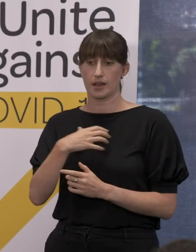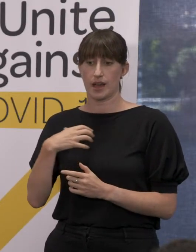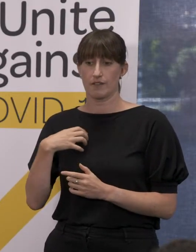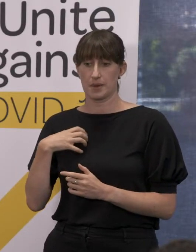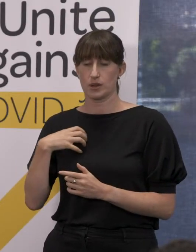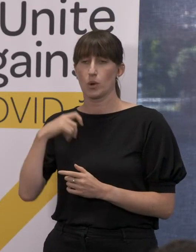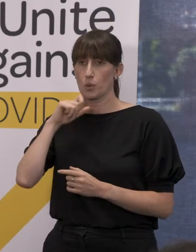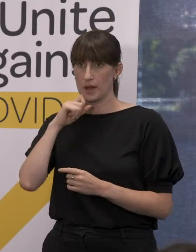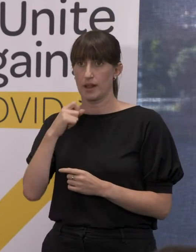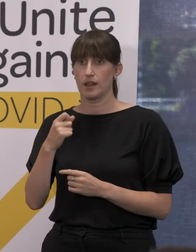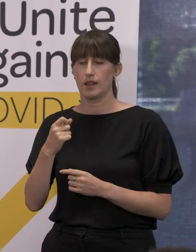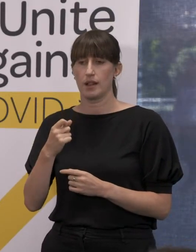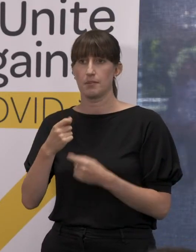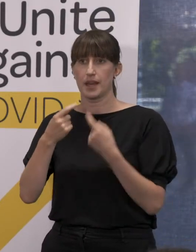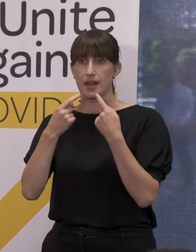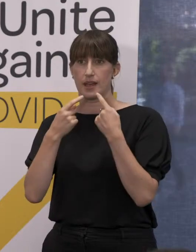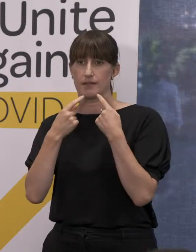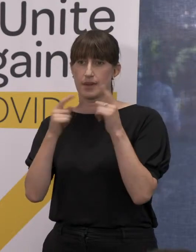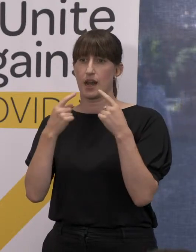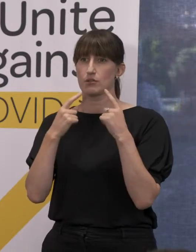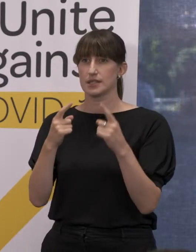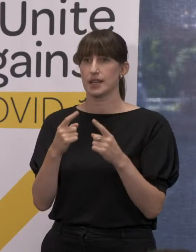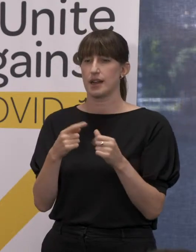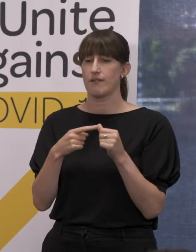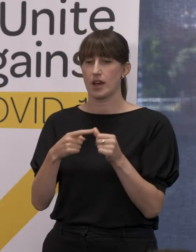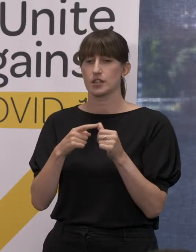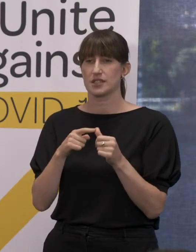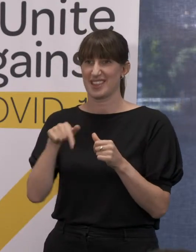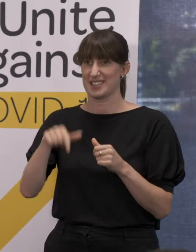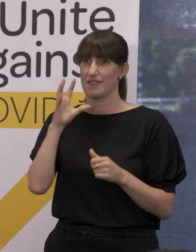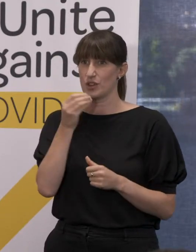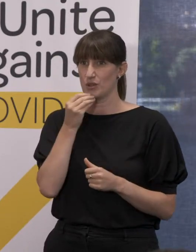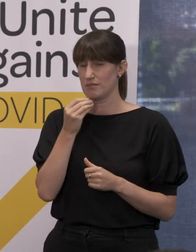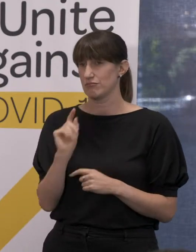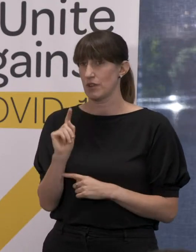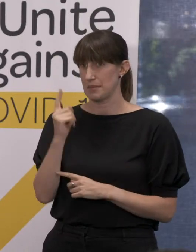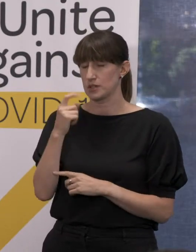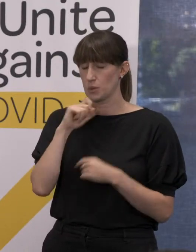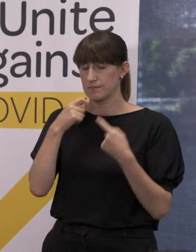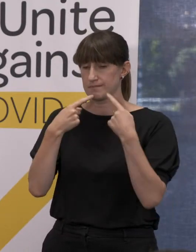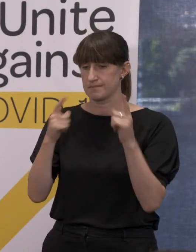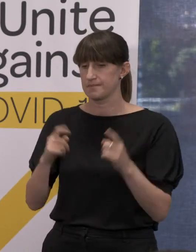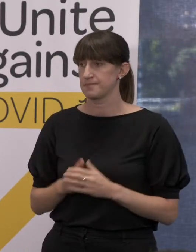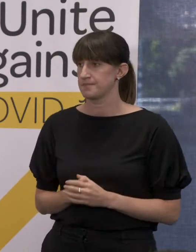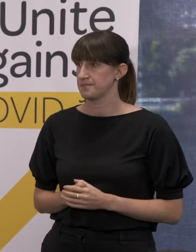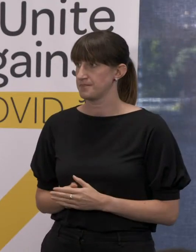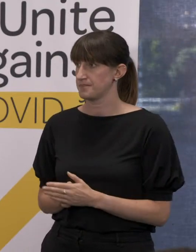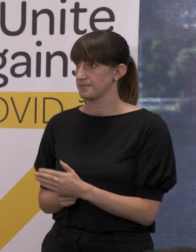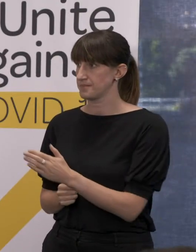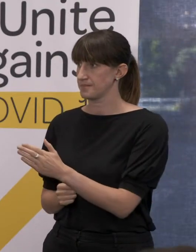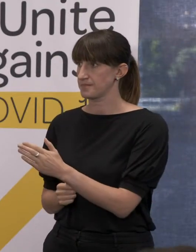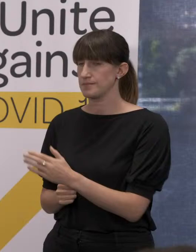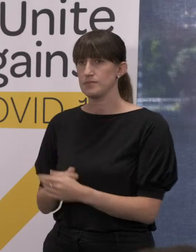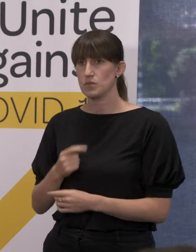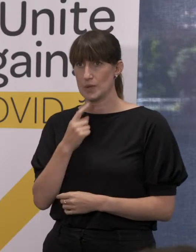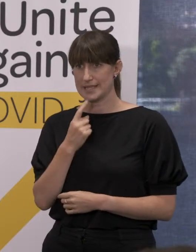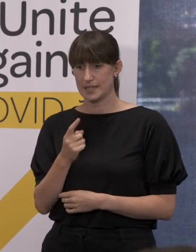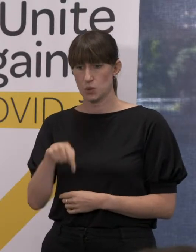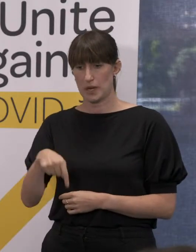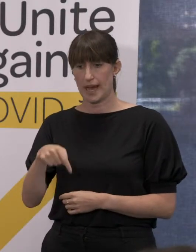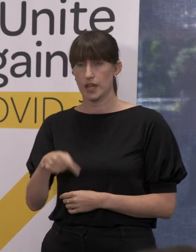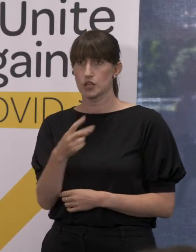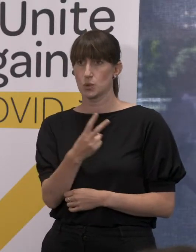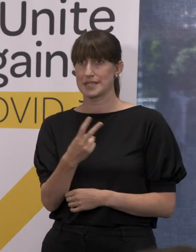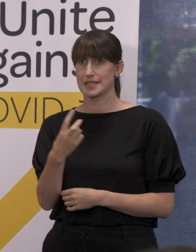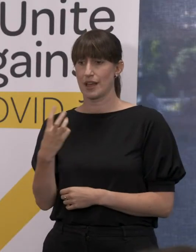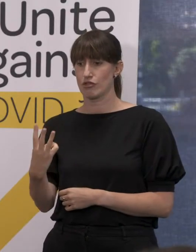the Prime Minister this afternoon. I'm now open to questions. How many of the cases today, you said that there were 23, how many of them, those